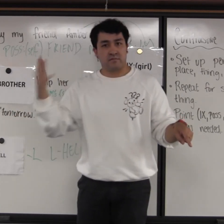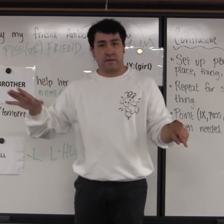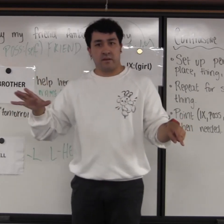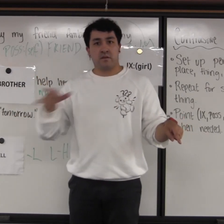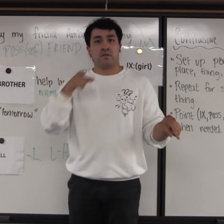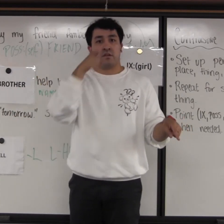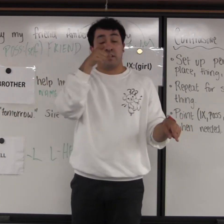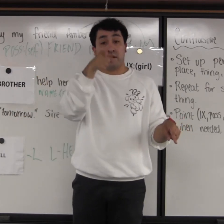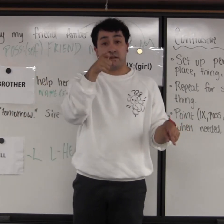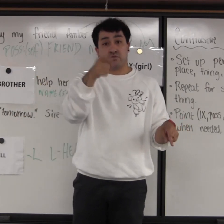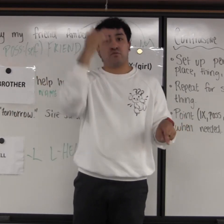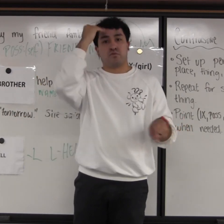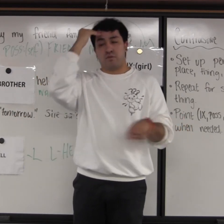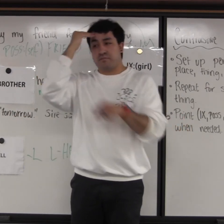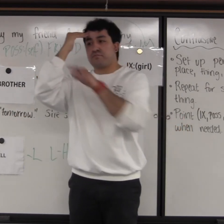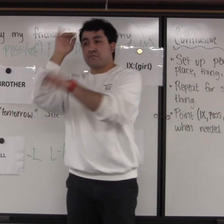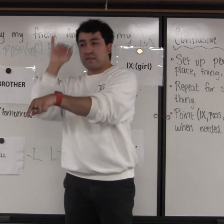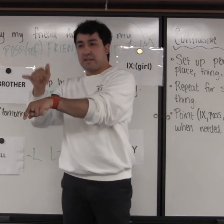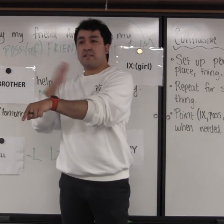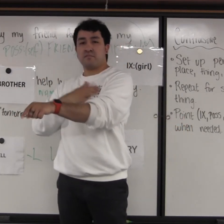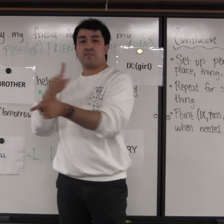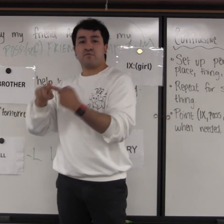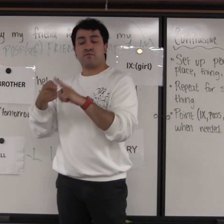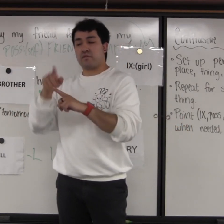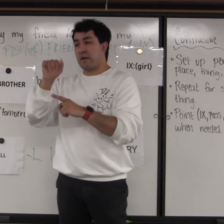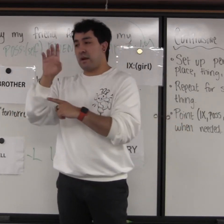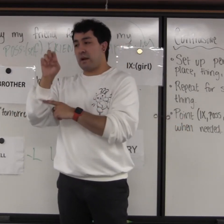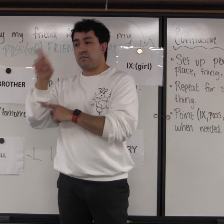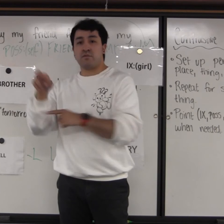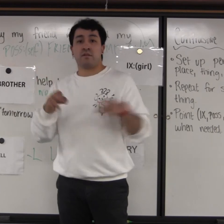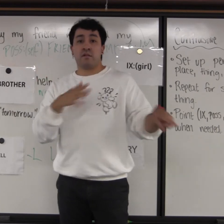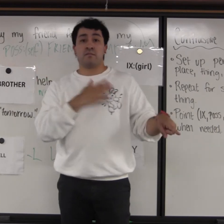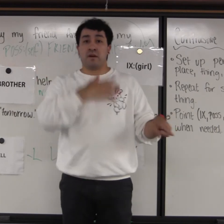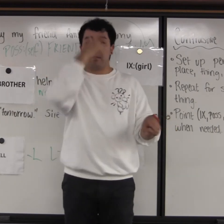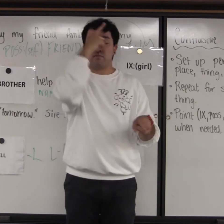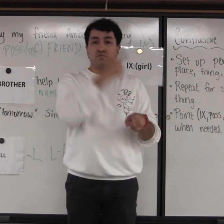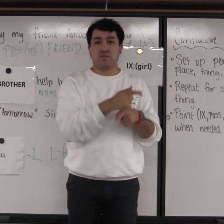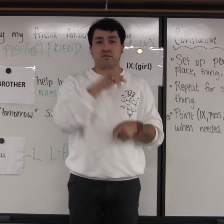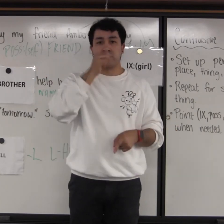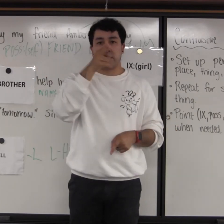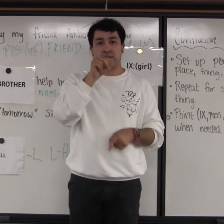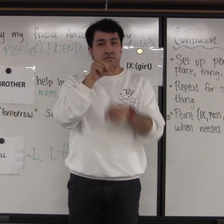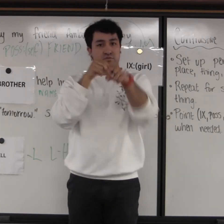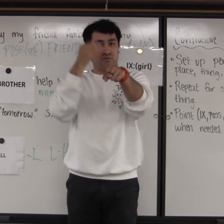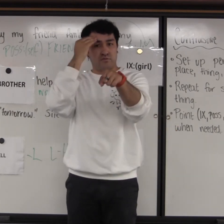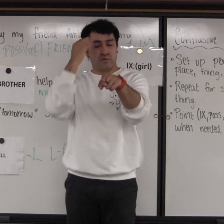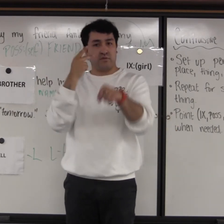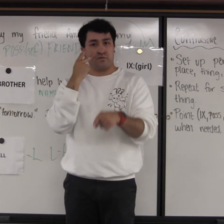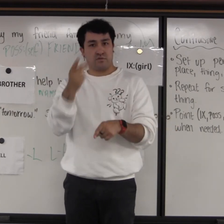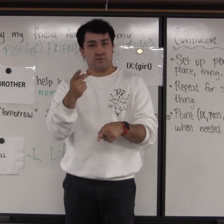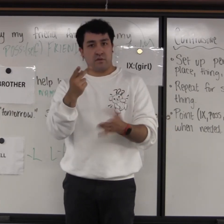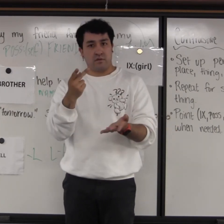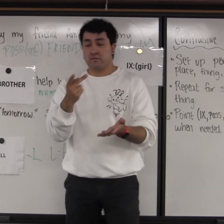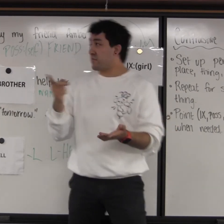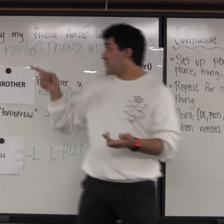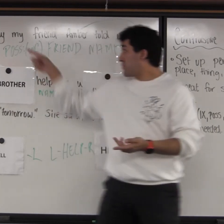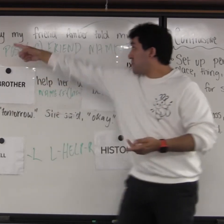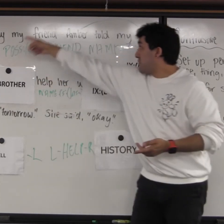told you who they were. So you need to remember, and you know that's Amber, and you know that's my brother, whatever his name is.